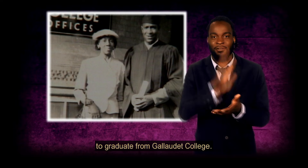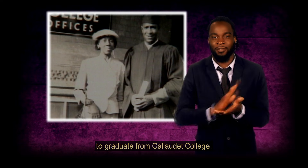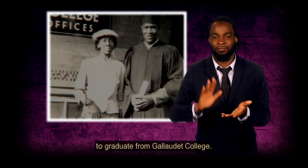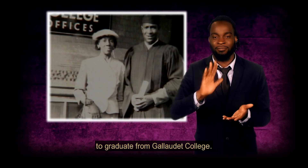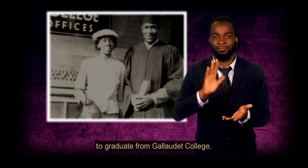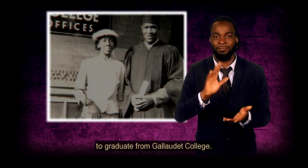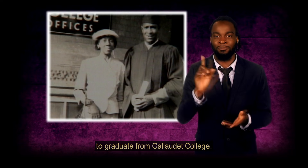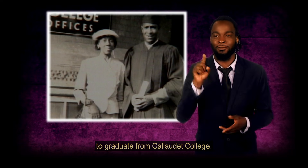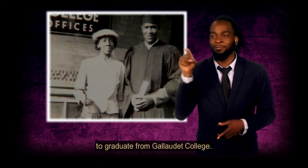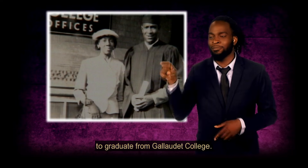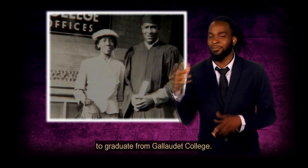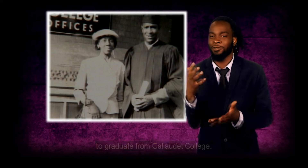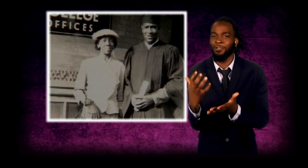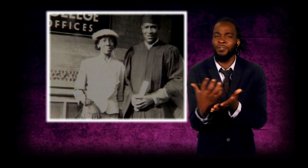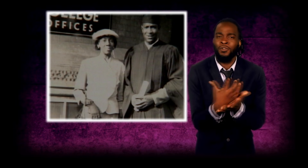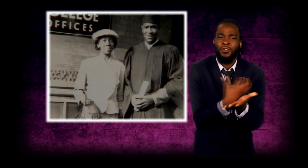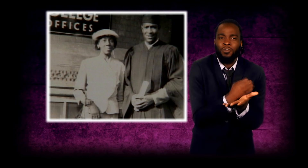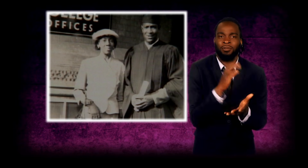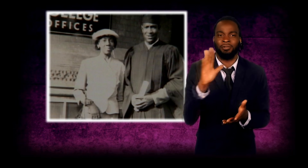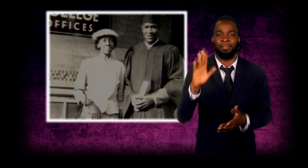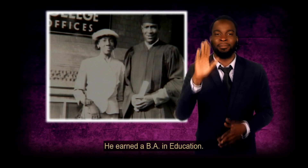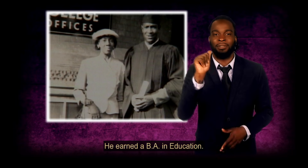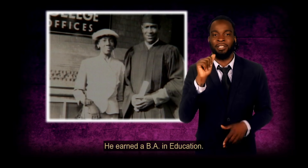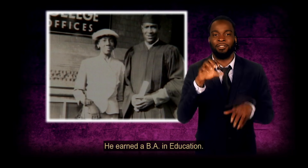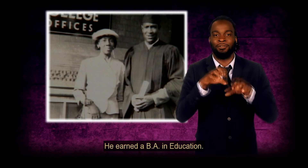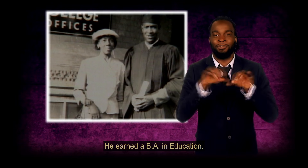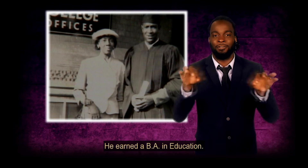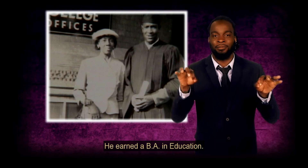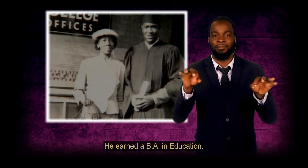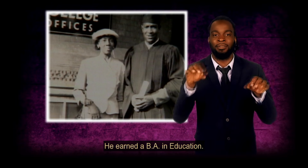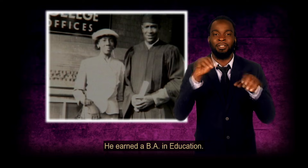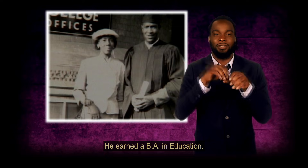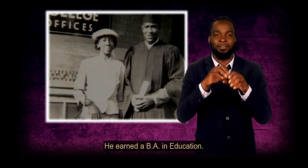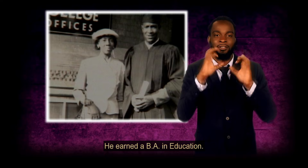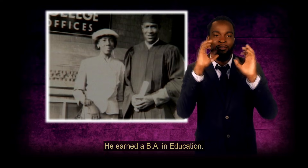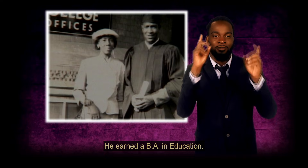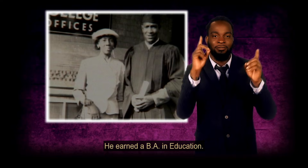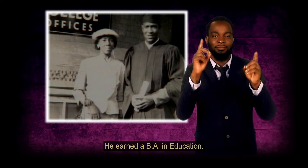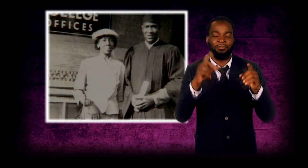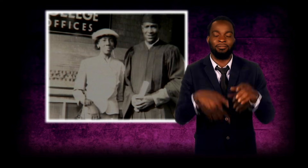from Gallaudet College. He earned a BA in education.